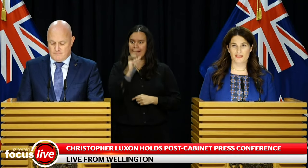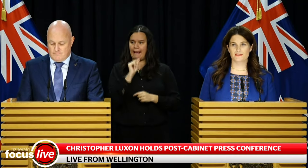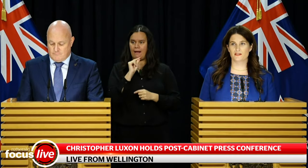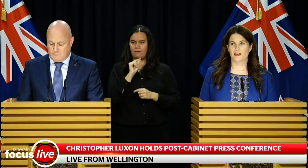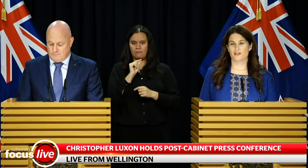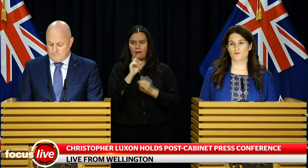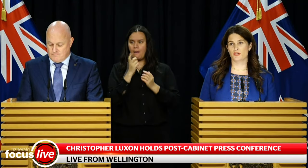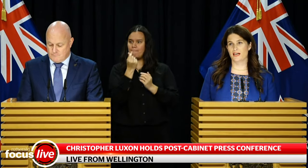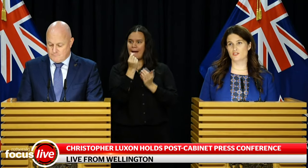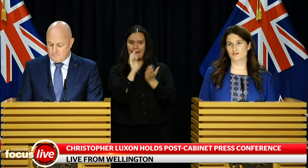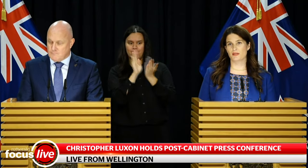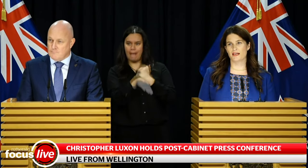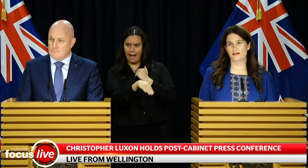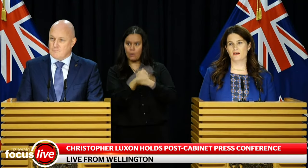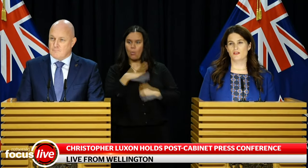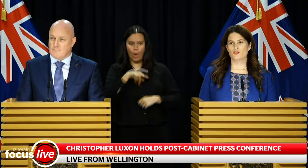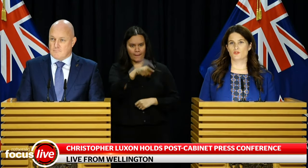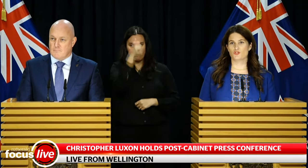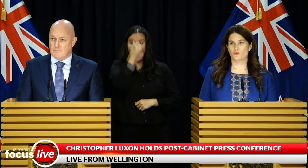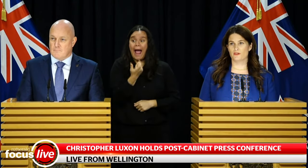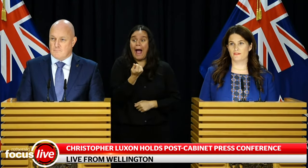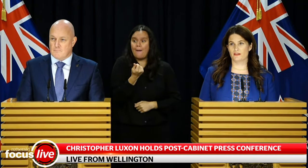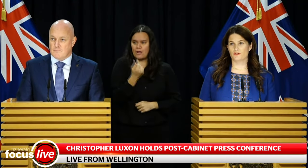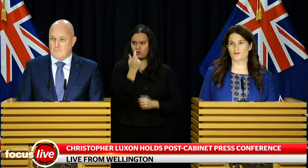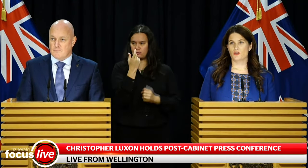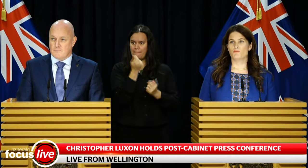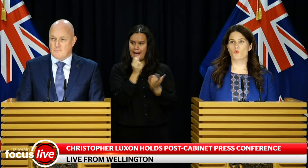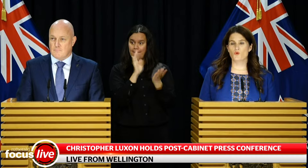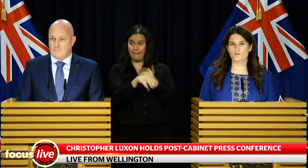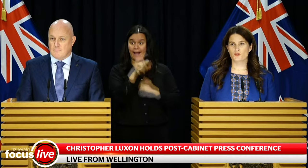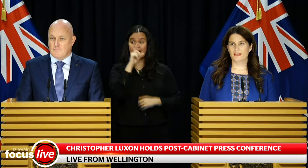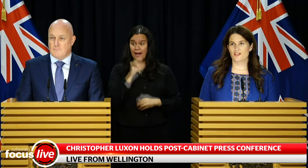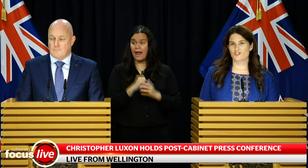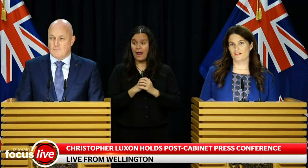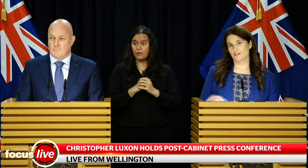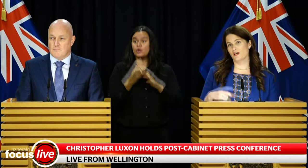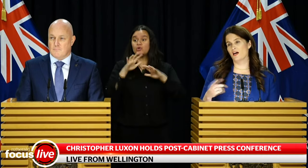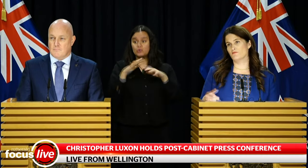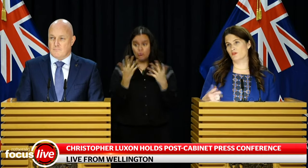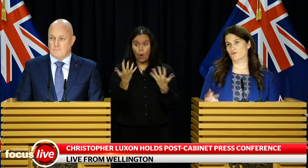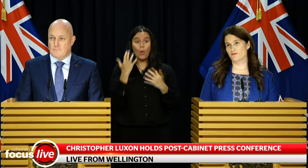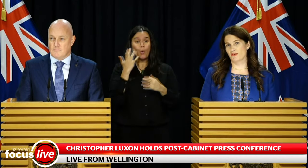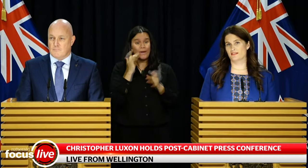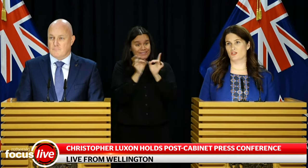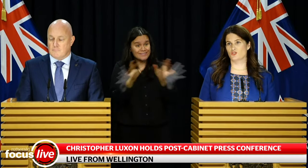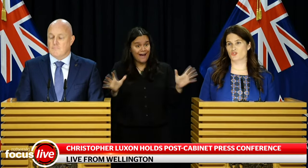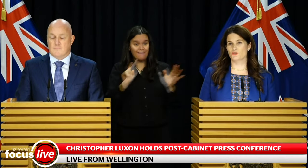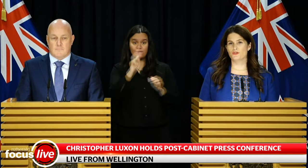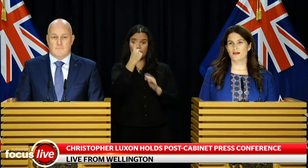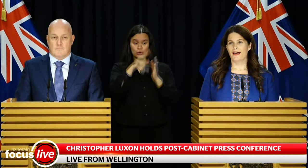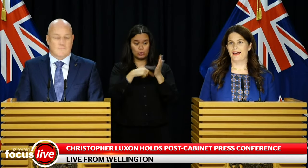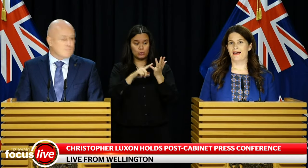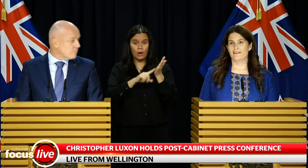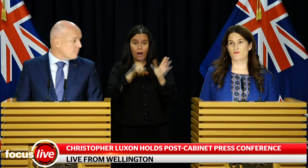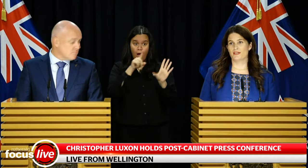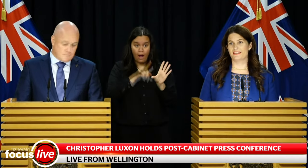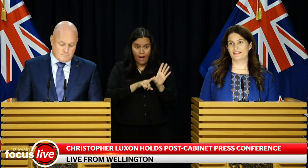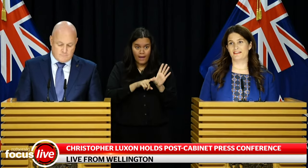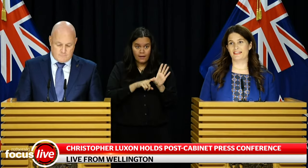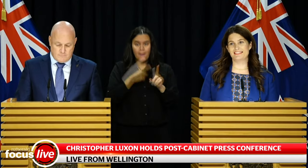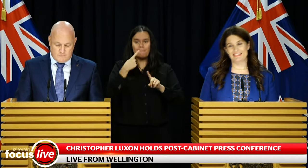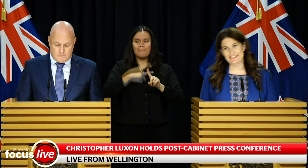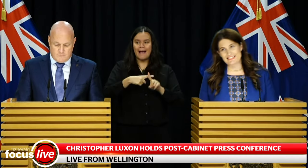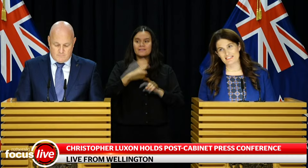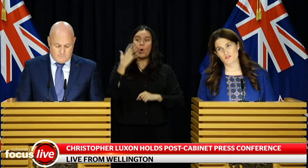really robust communications plan to ensure that there is more communication at the time that the refunds are due and that we